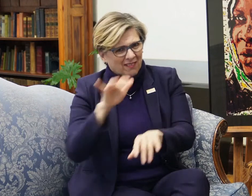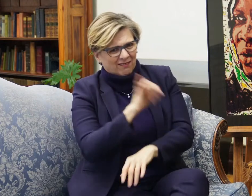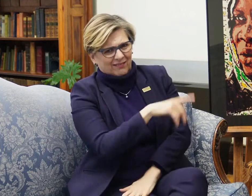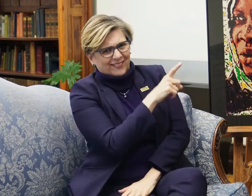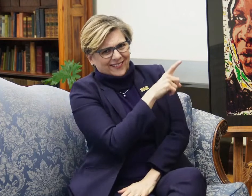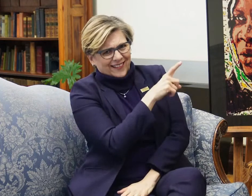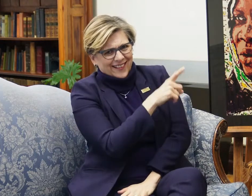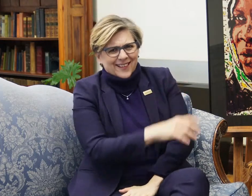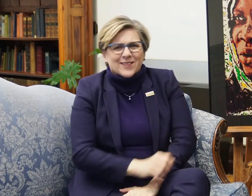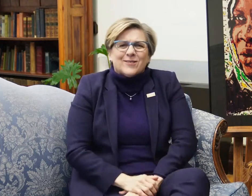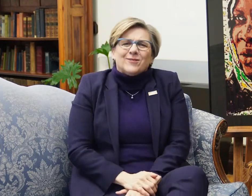pandemic.